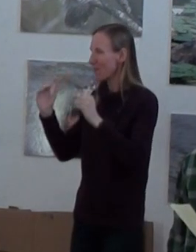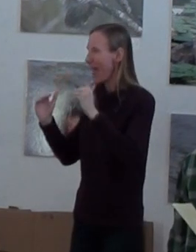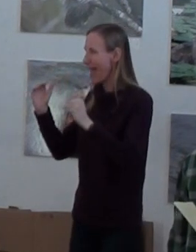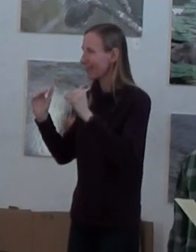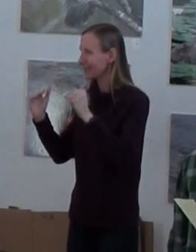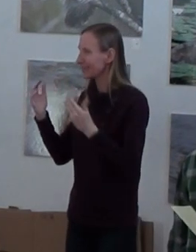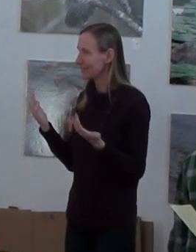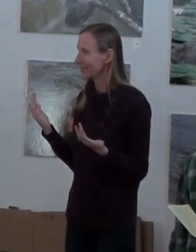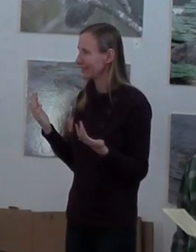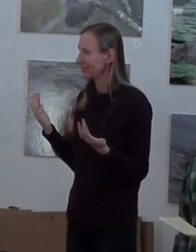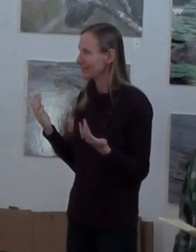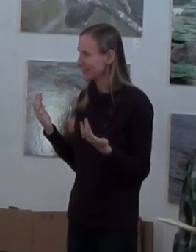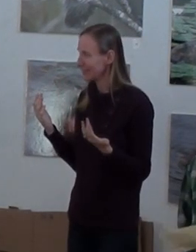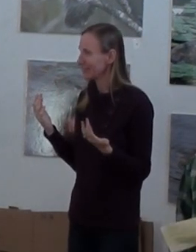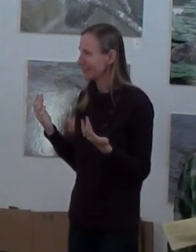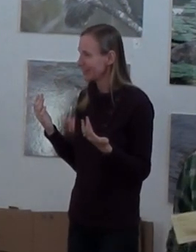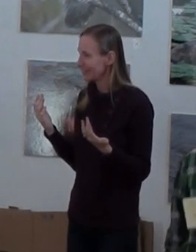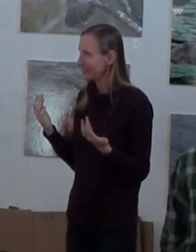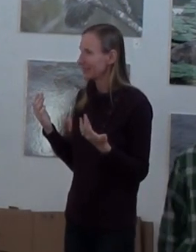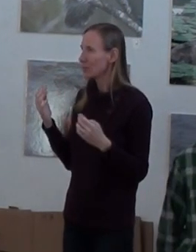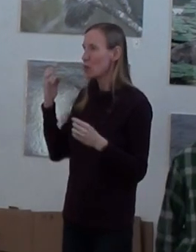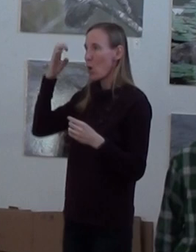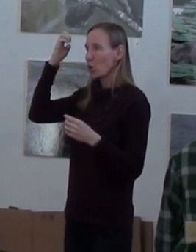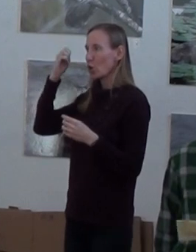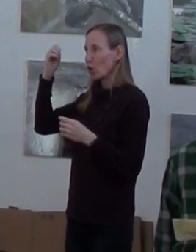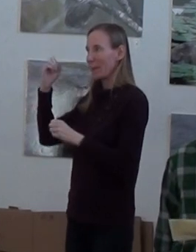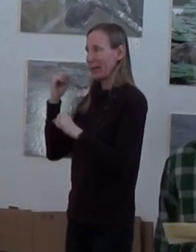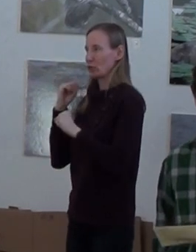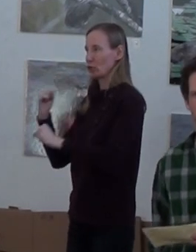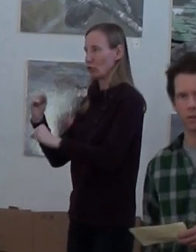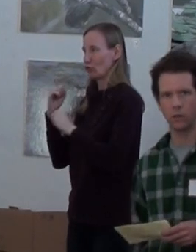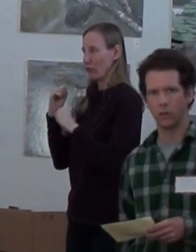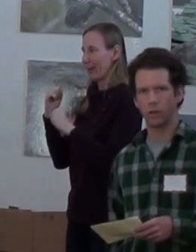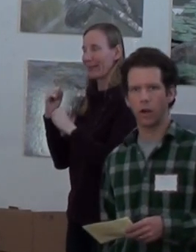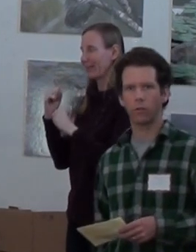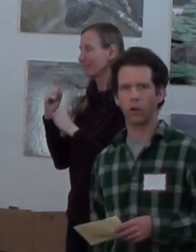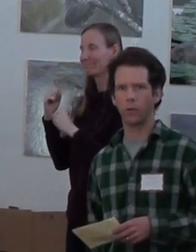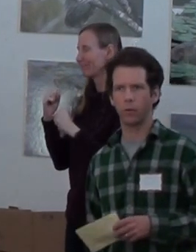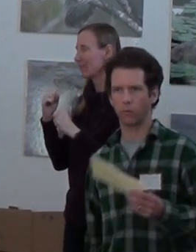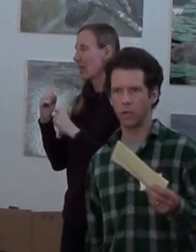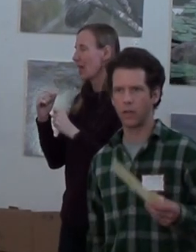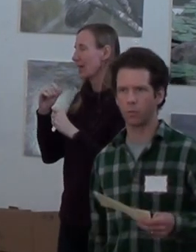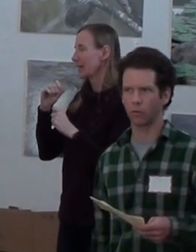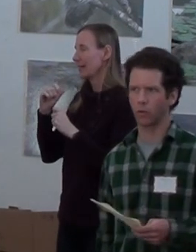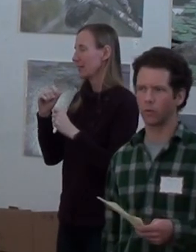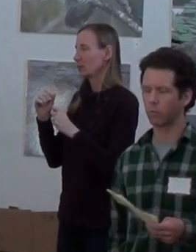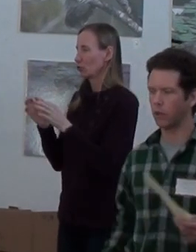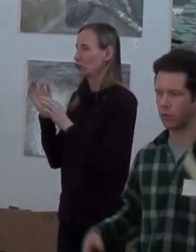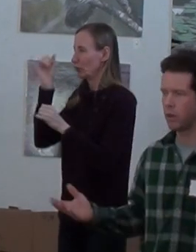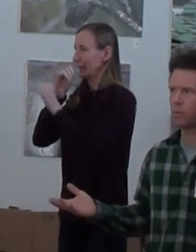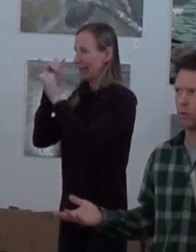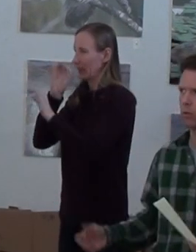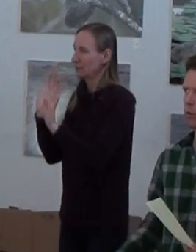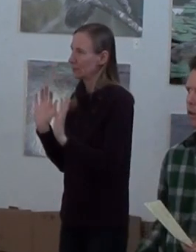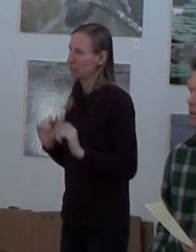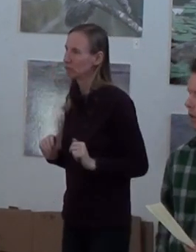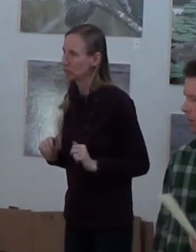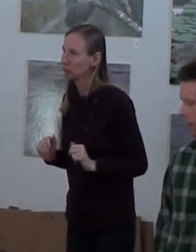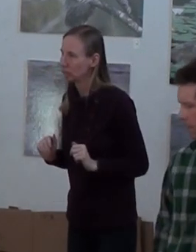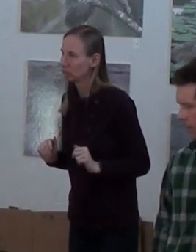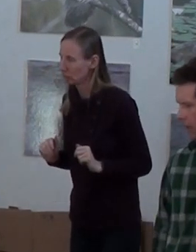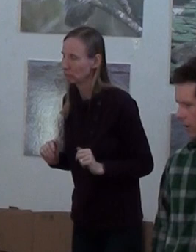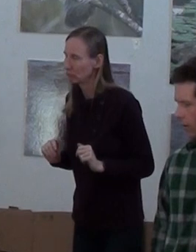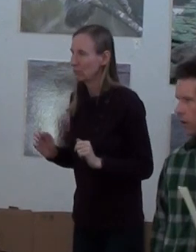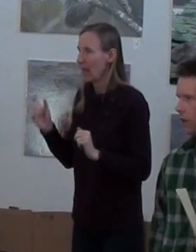the European strains of bees we play with are somehow, you know, far removed from that is, I think, hogwash. I always tell people, as beekeepers, we lose sight of the